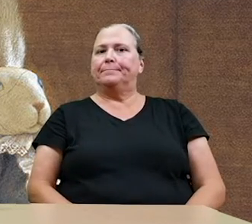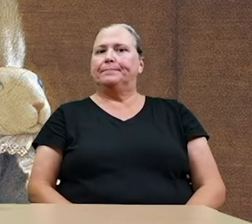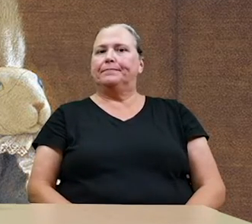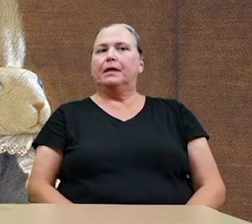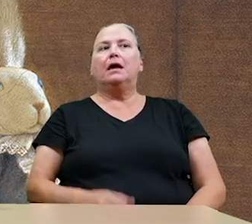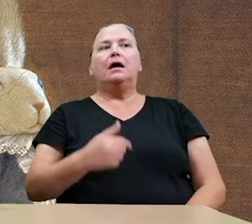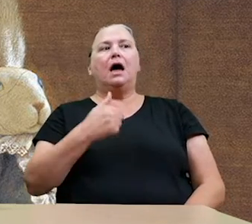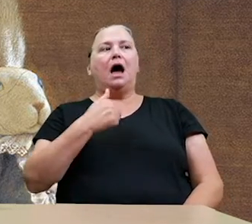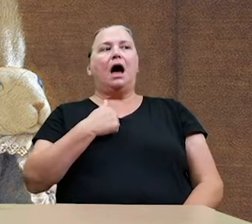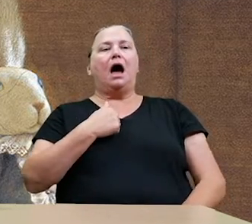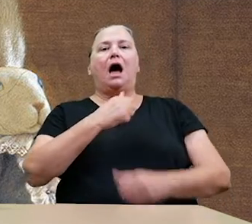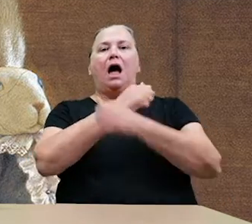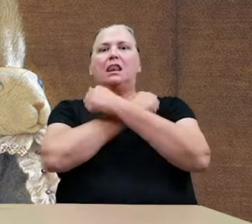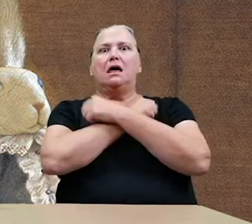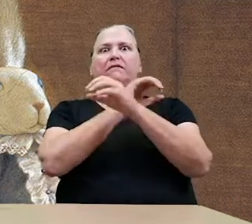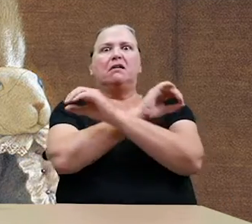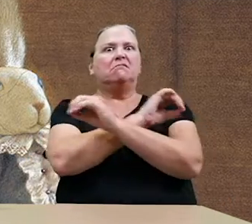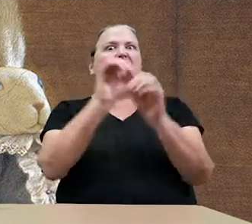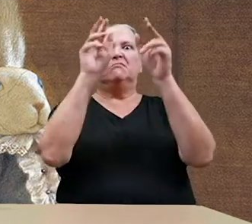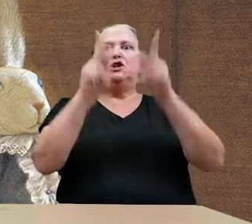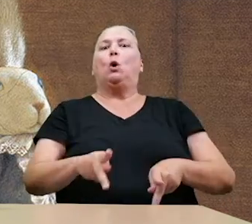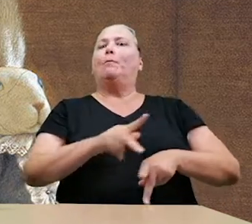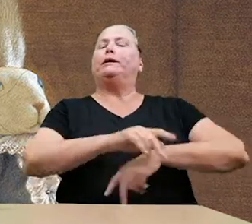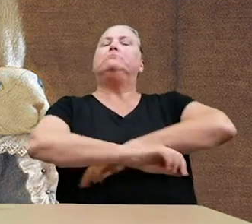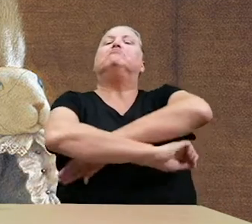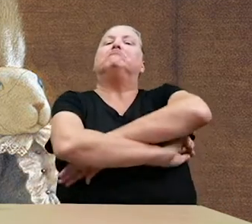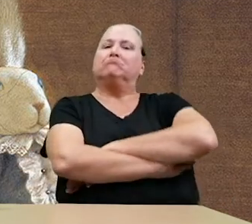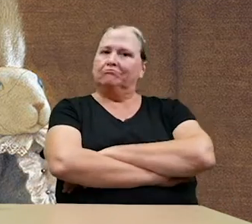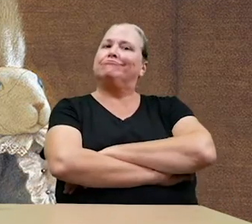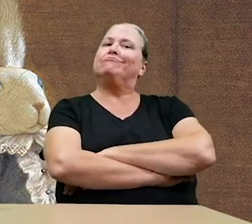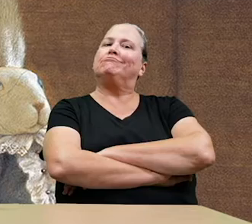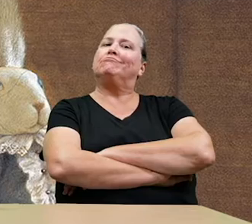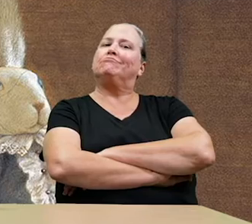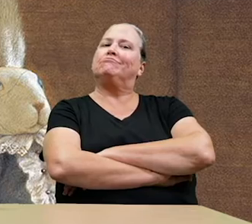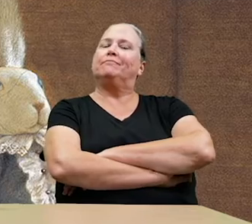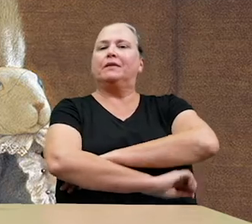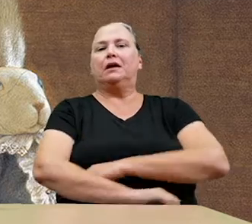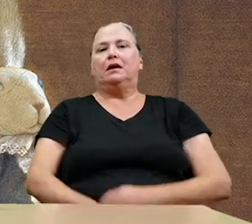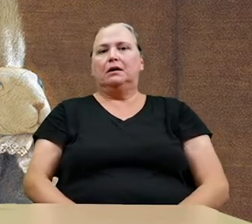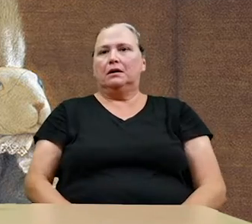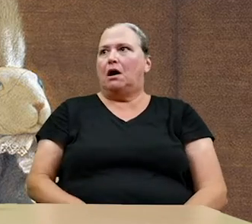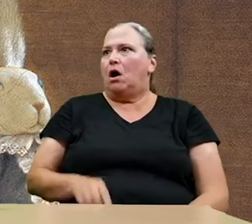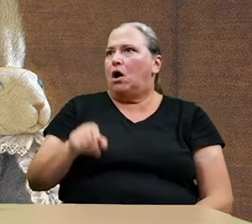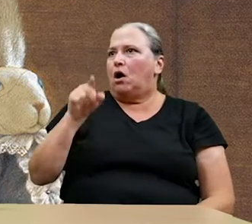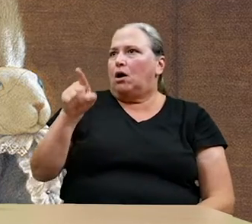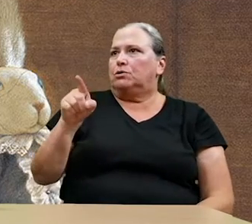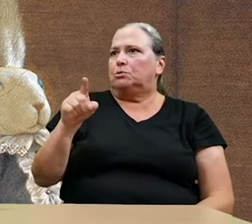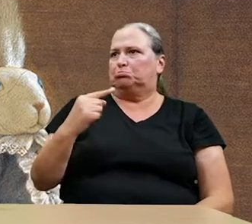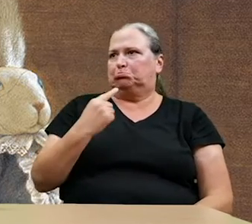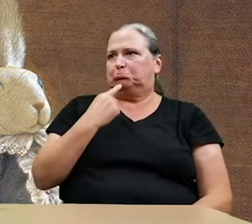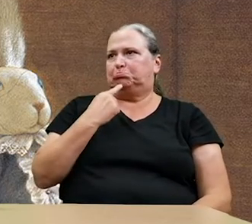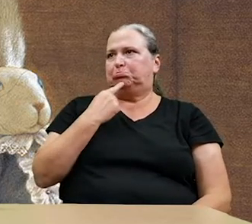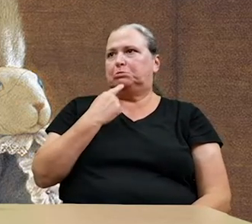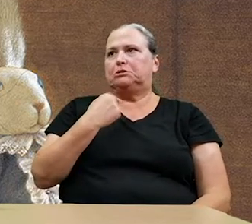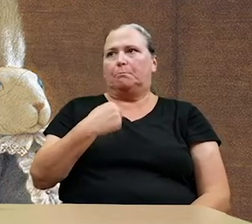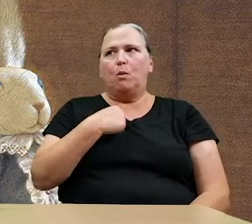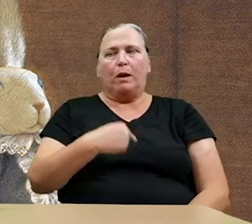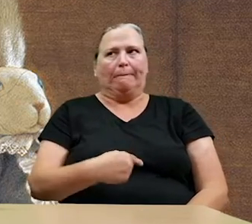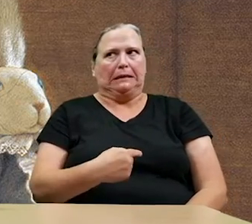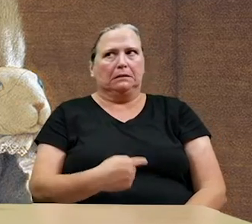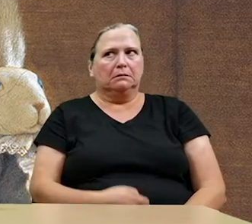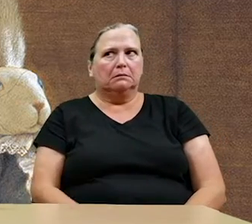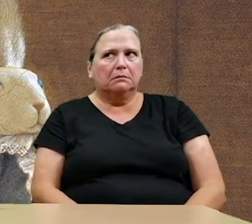I love no one, said the princess proudly. You disappoint me, said the